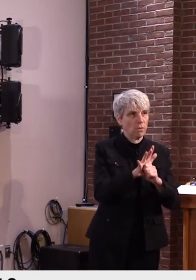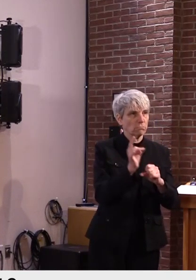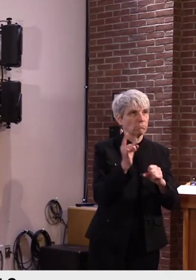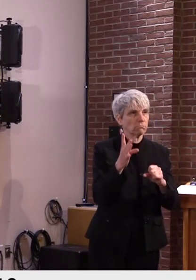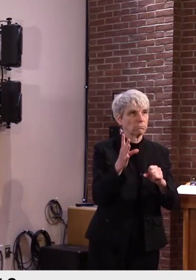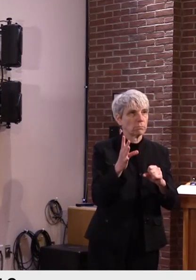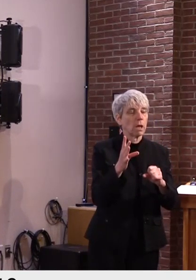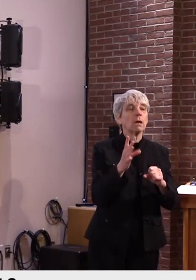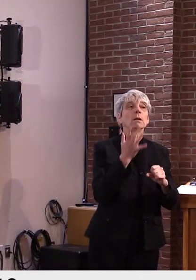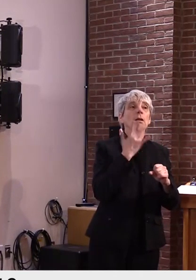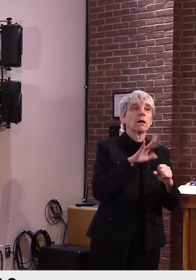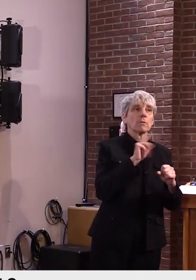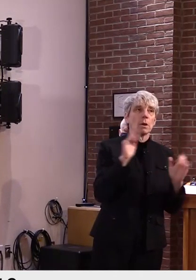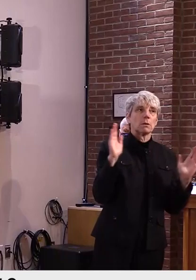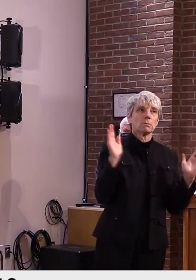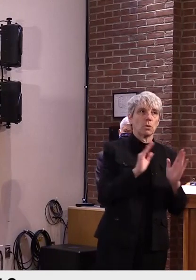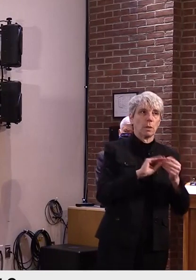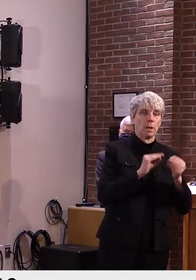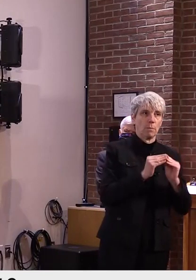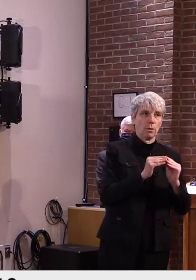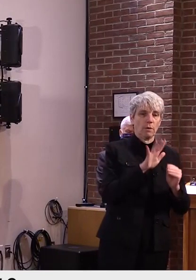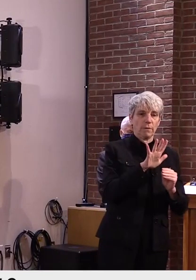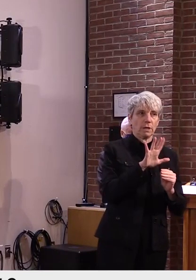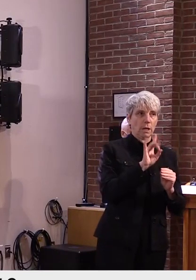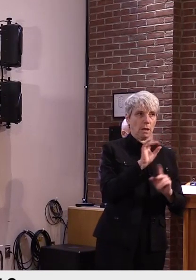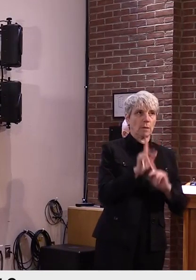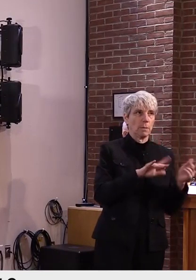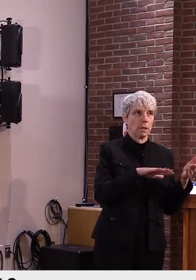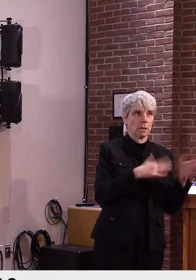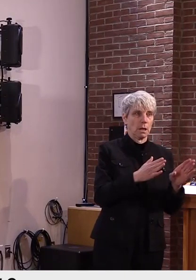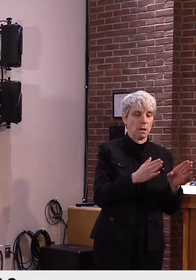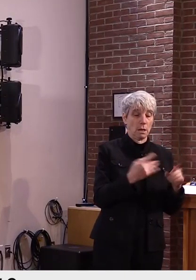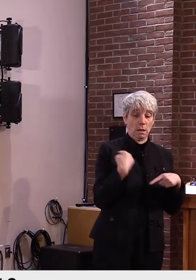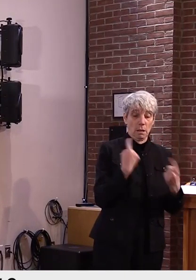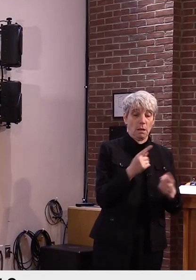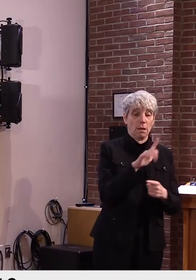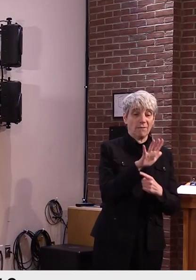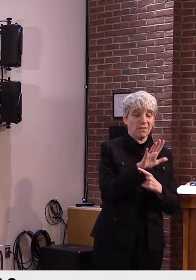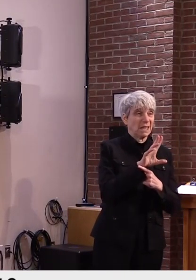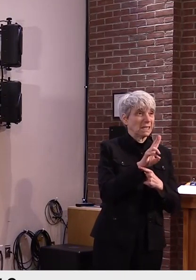deaths, with none recorded in 56 days.